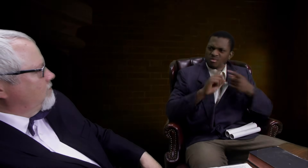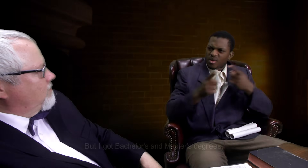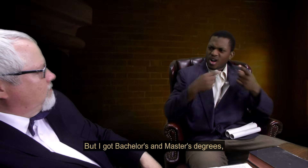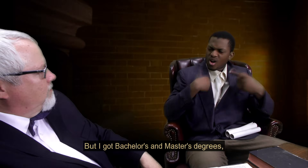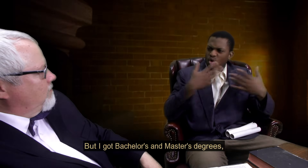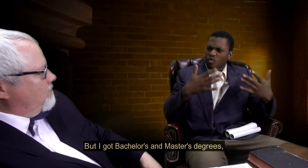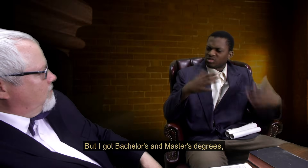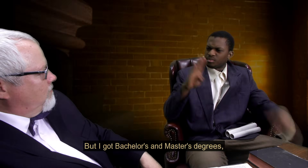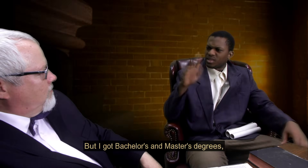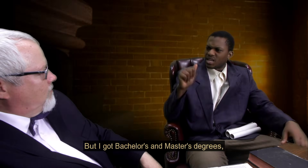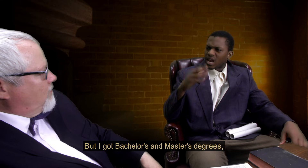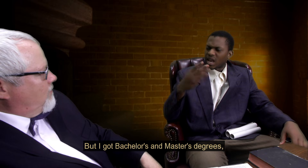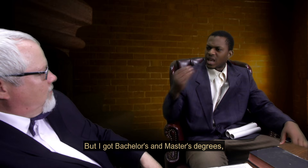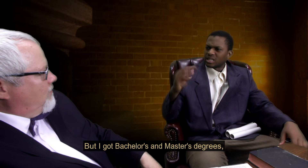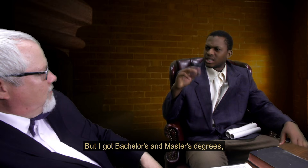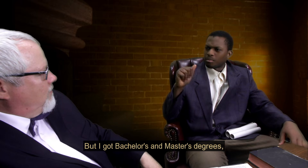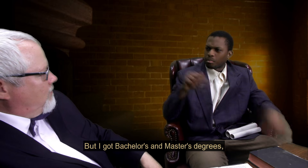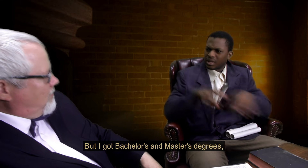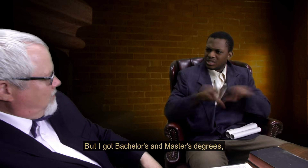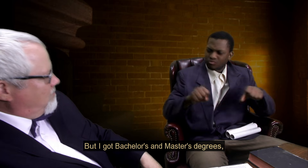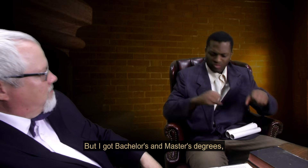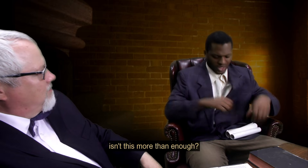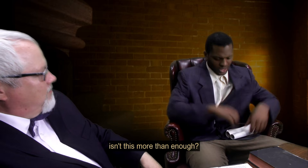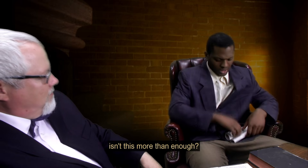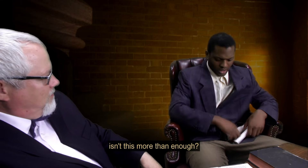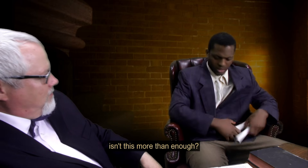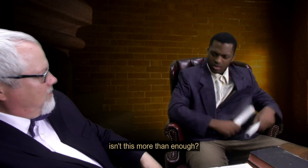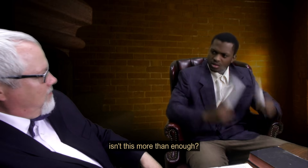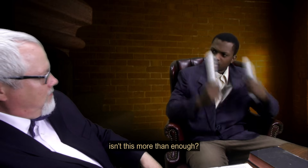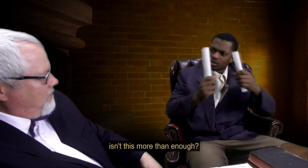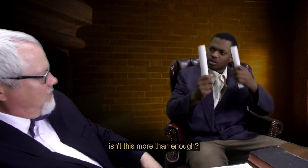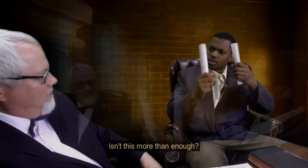But I got bachelor's and master's degrees. Isn't this more than enough?